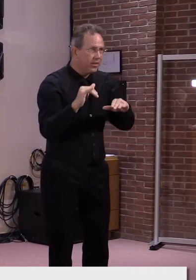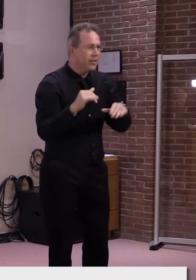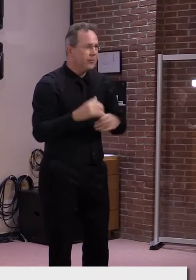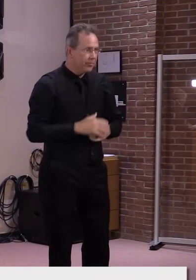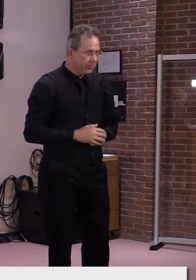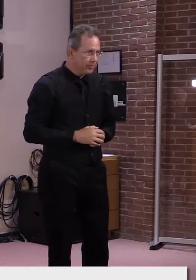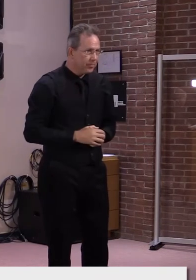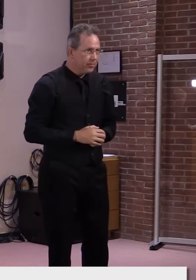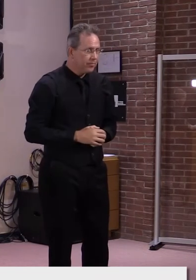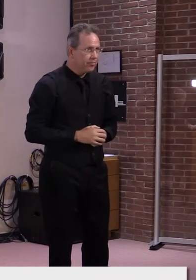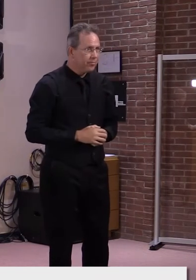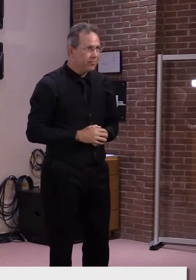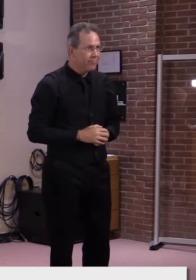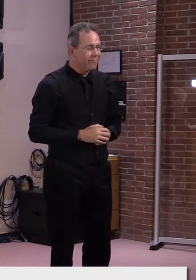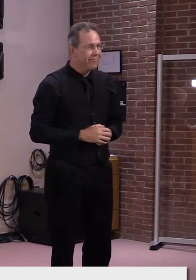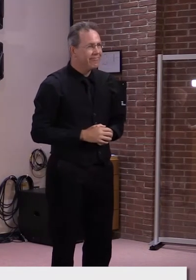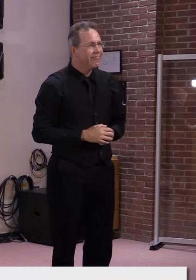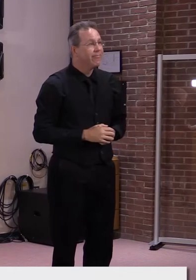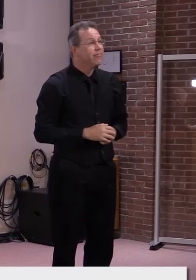dose. We need